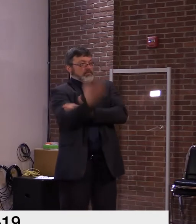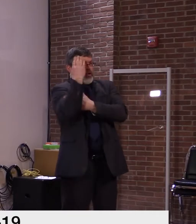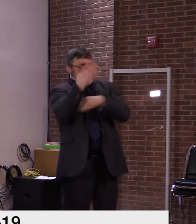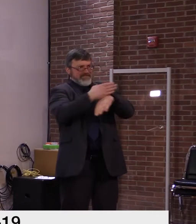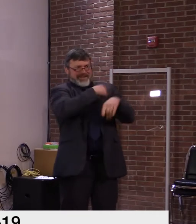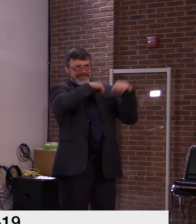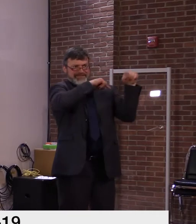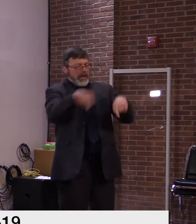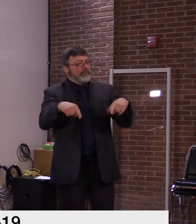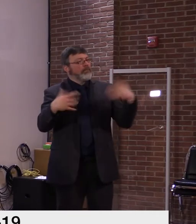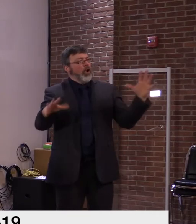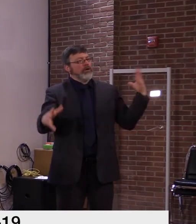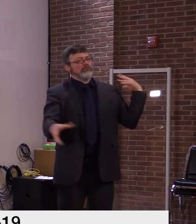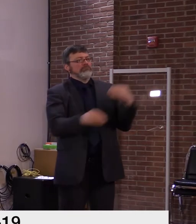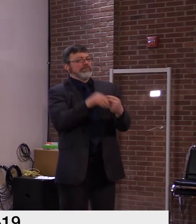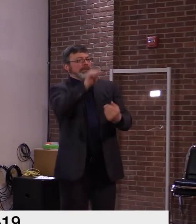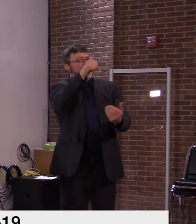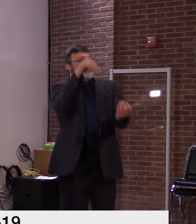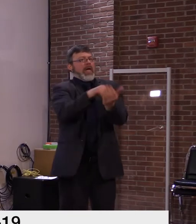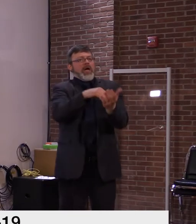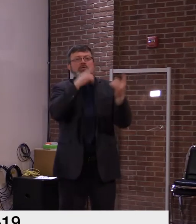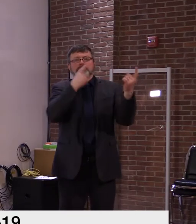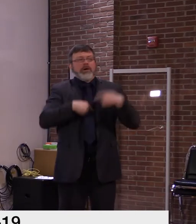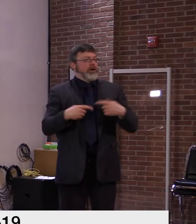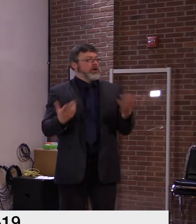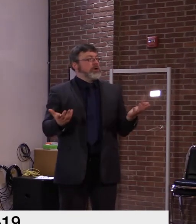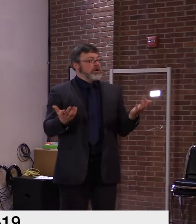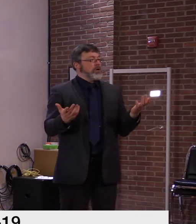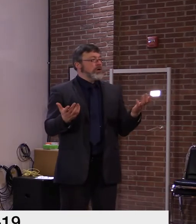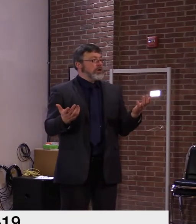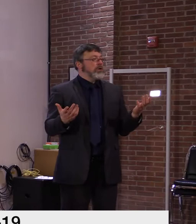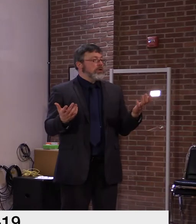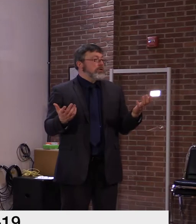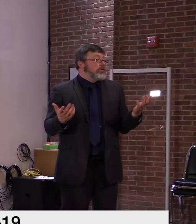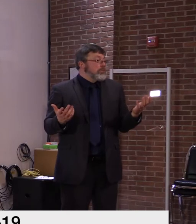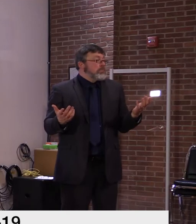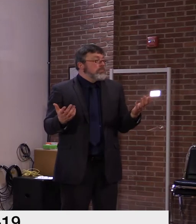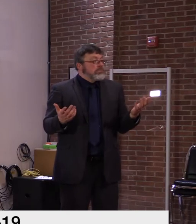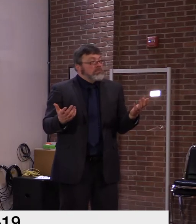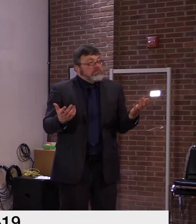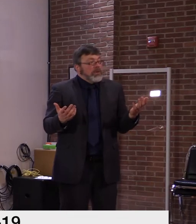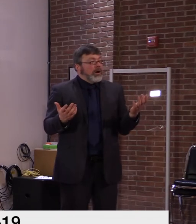schools on vacation this week, so we're going to see a big response on Monday. So I can't